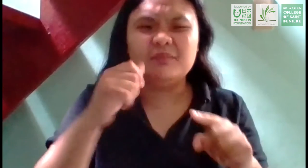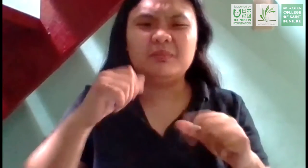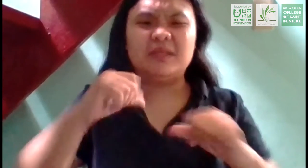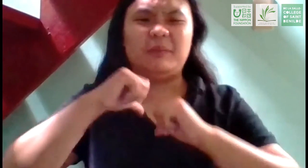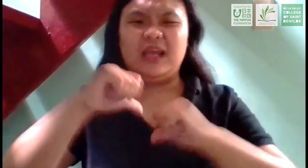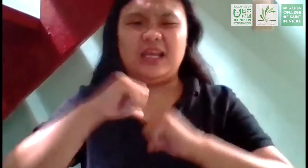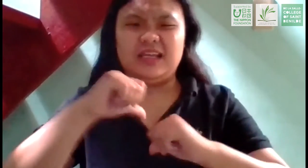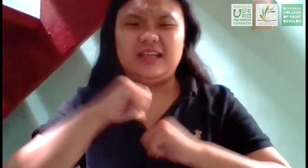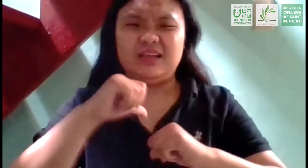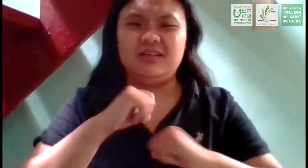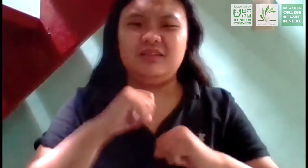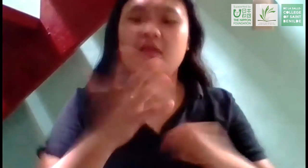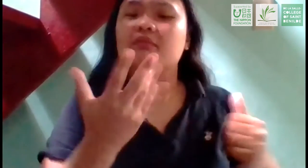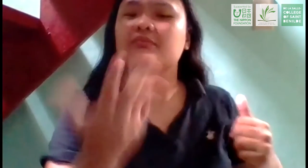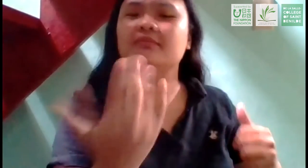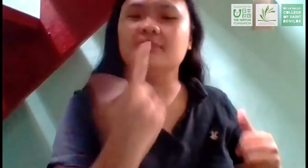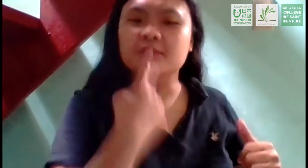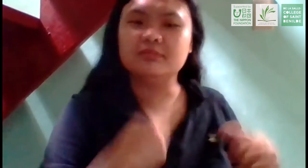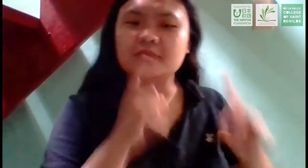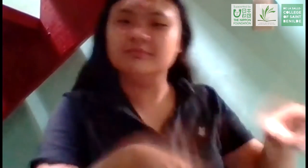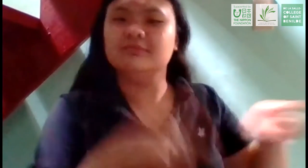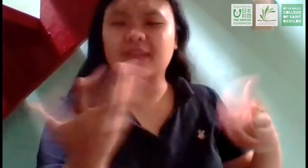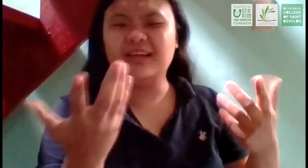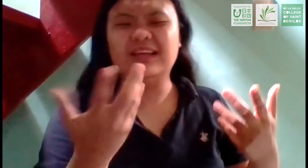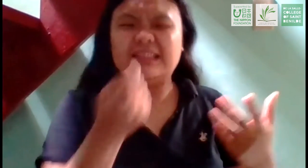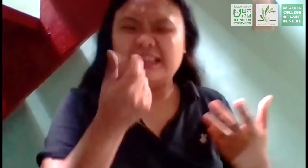For me, it's a little bit